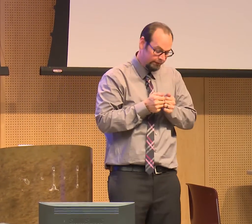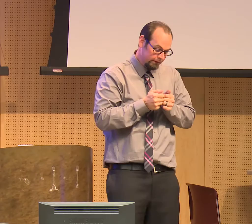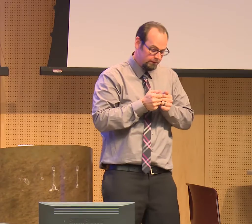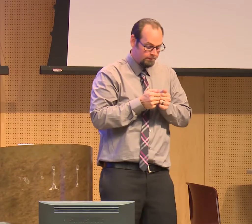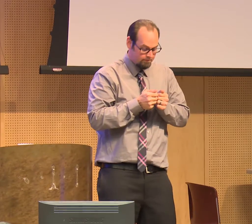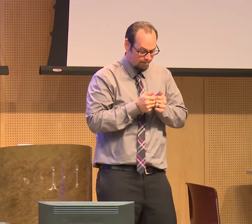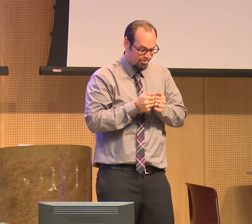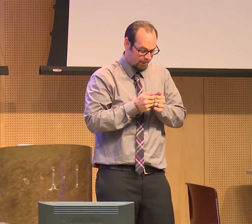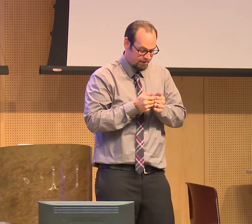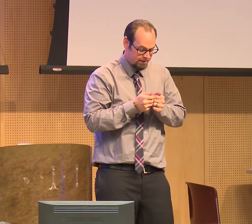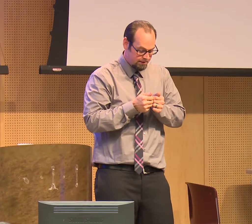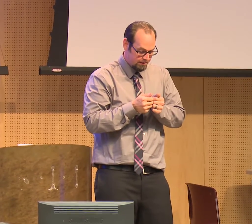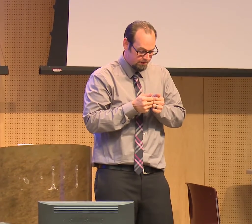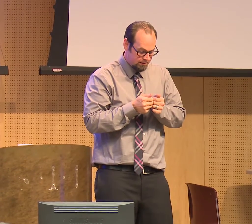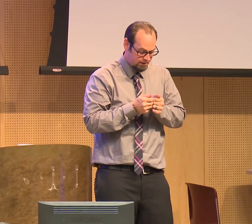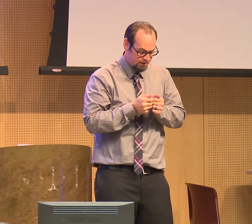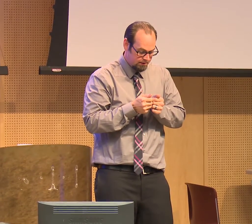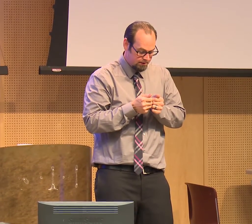I'd received text while I was in there,